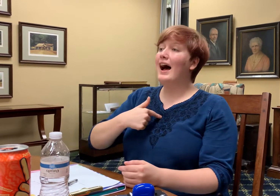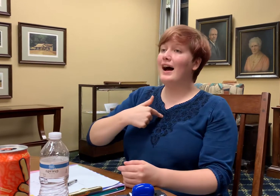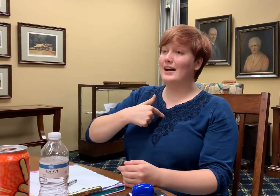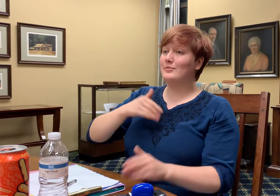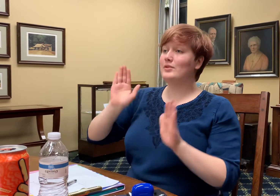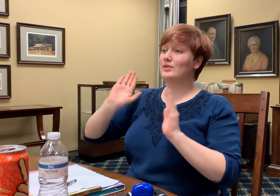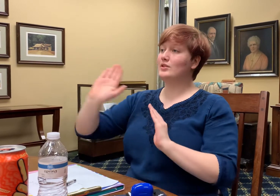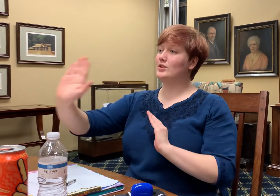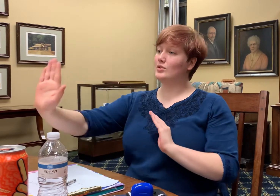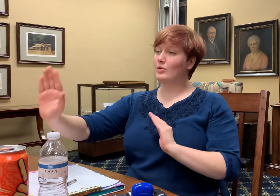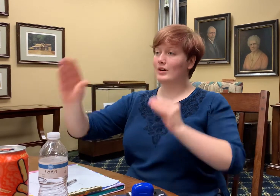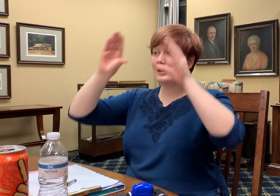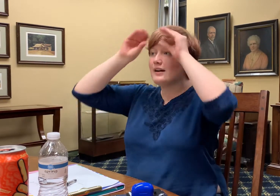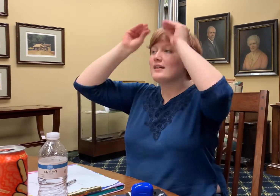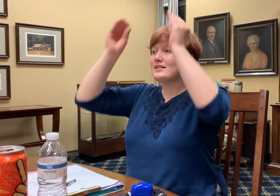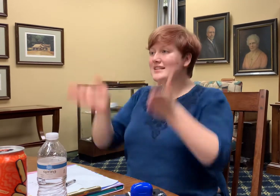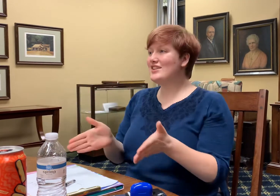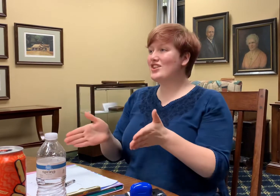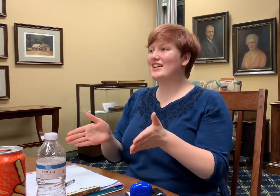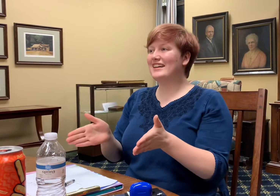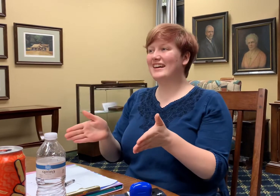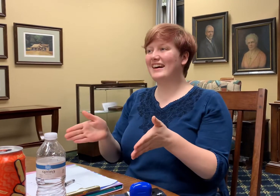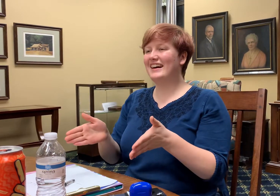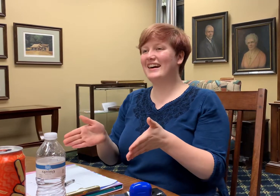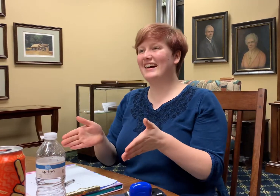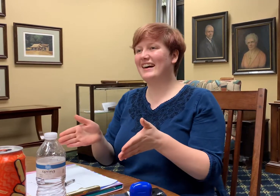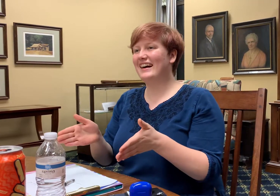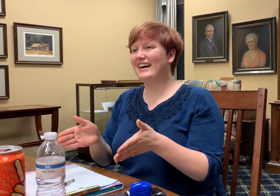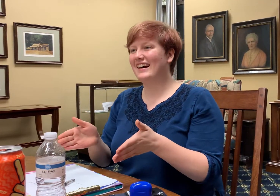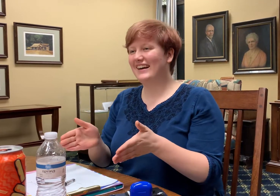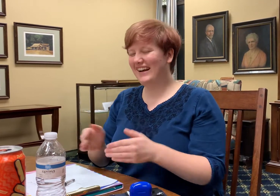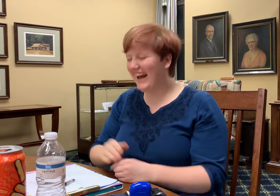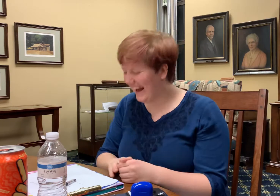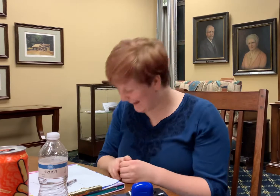I'm your teacher. Yes, Professor Carlin.